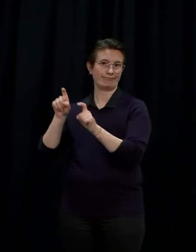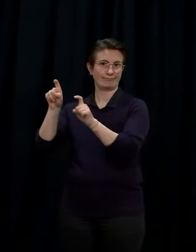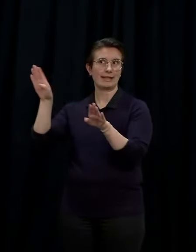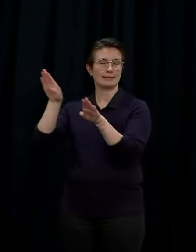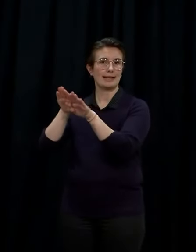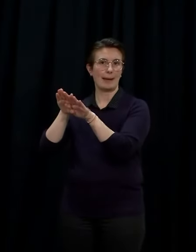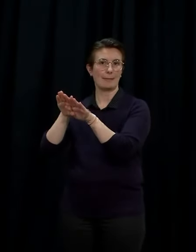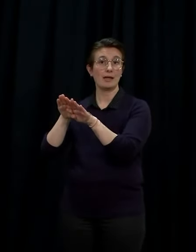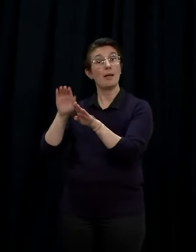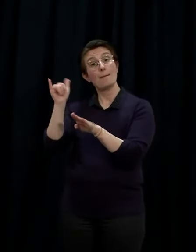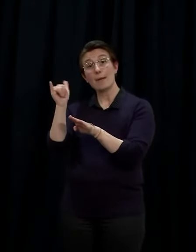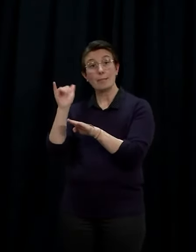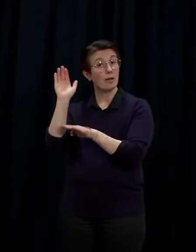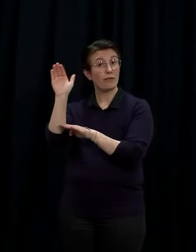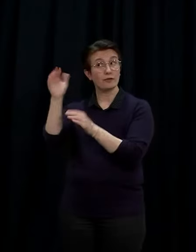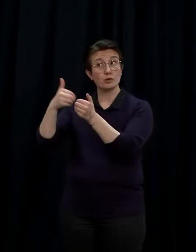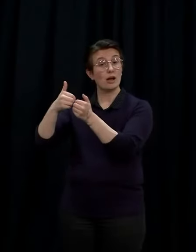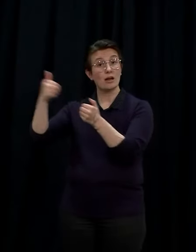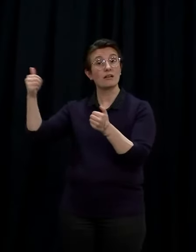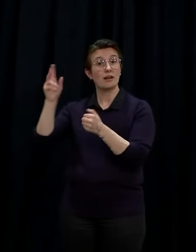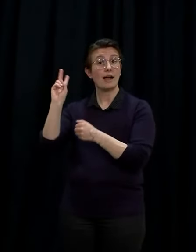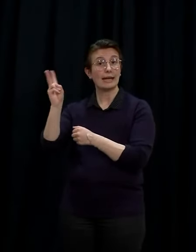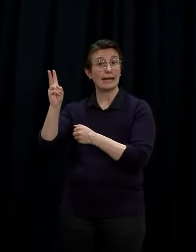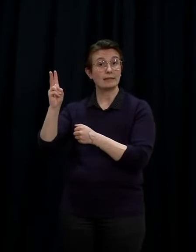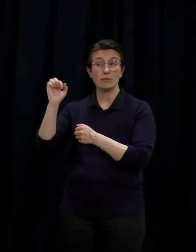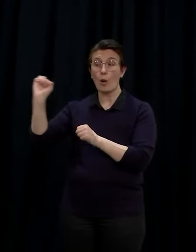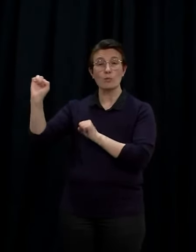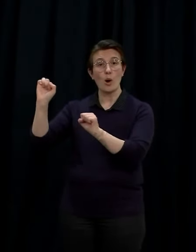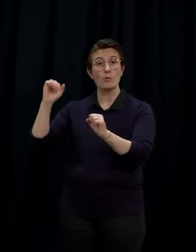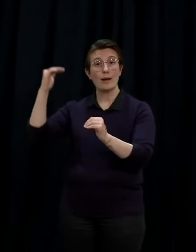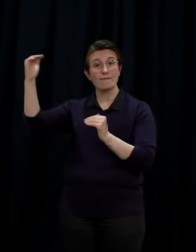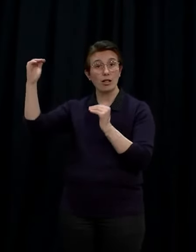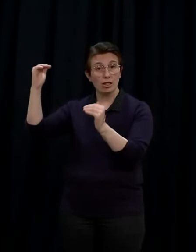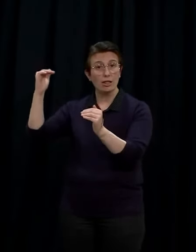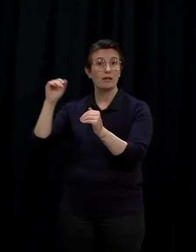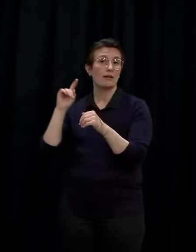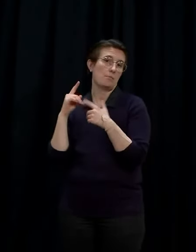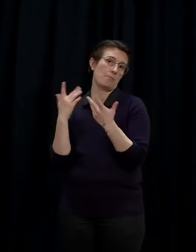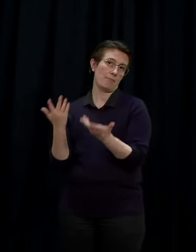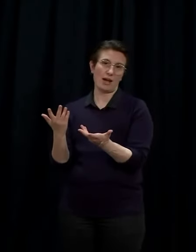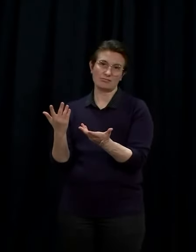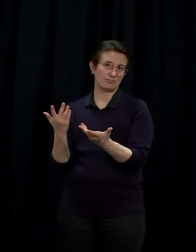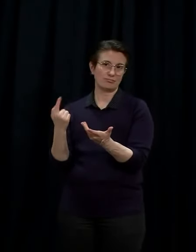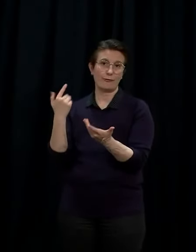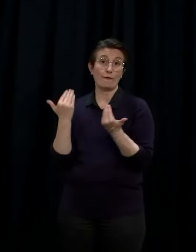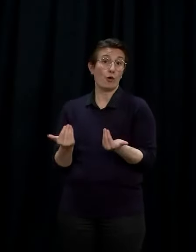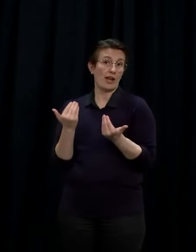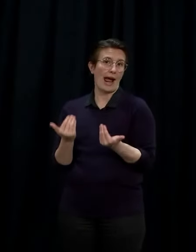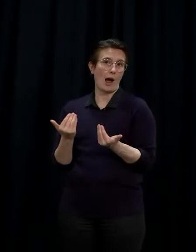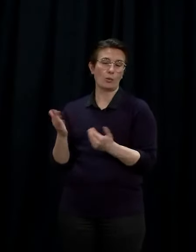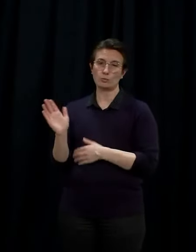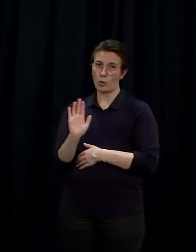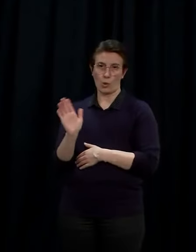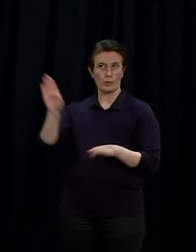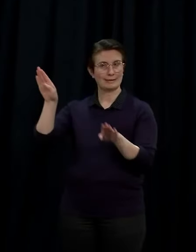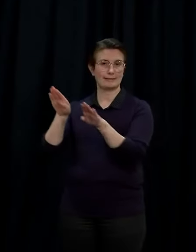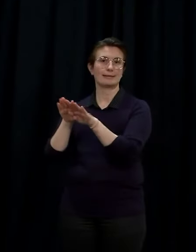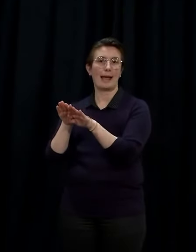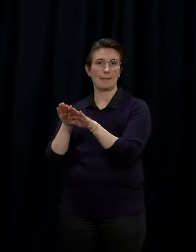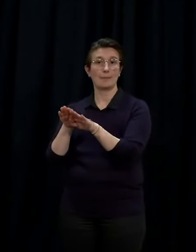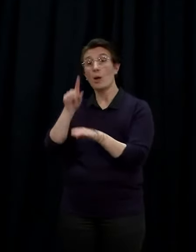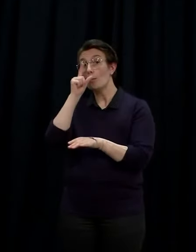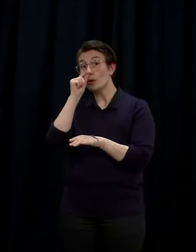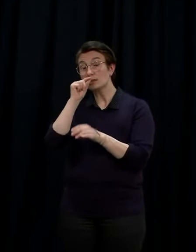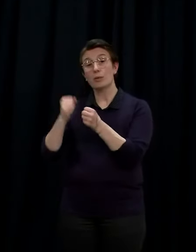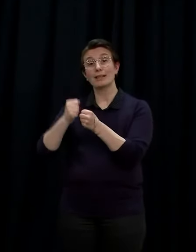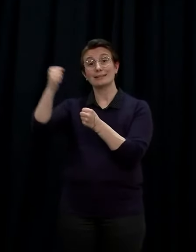likely to need another 2 weeks. It is unlikely that Northland will be in the exact same position as Auckland